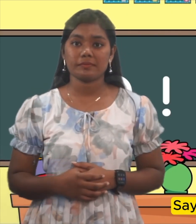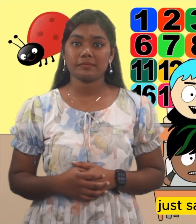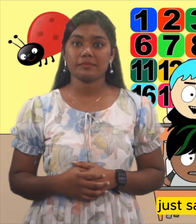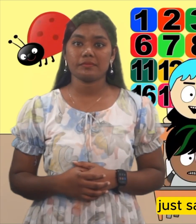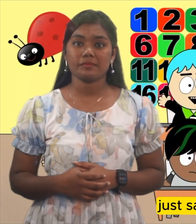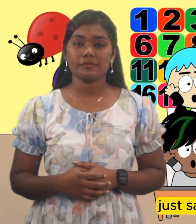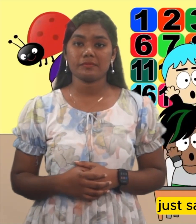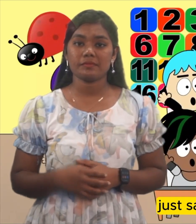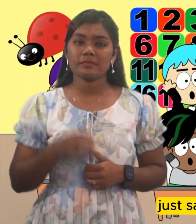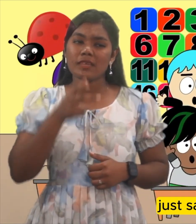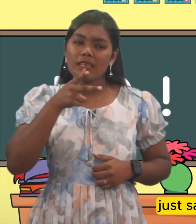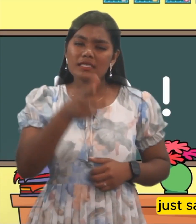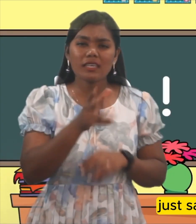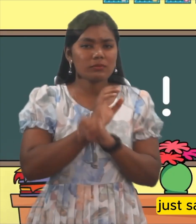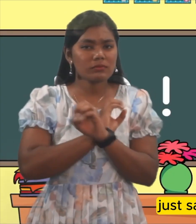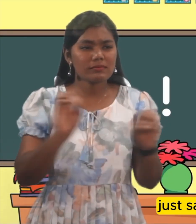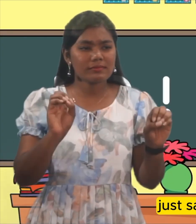Just say no. No.